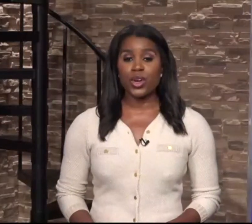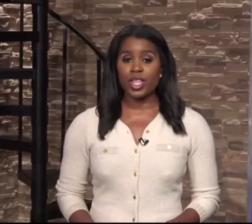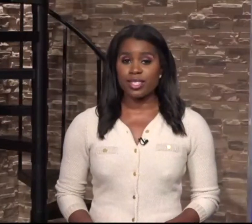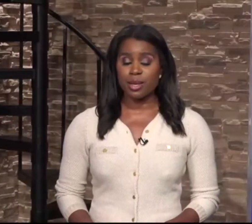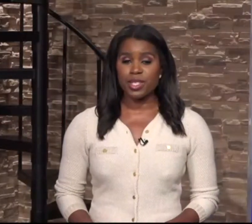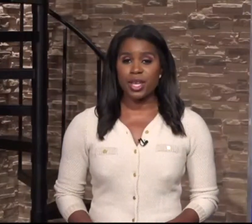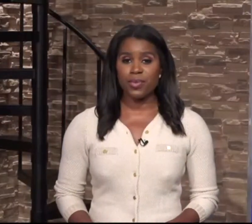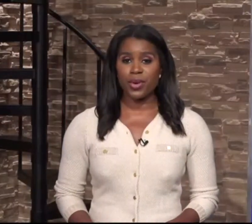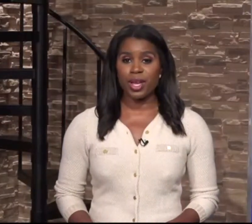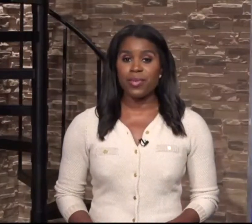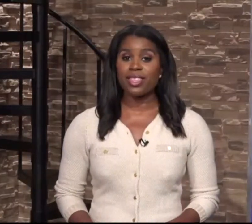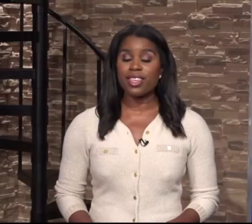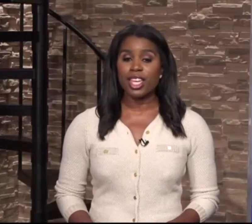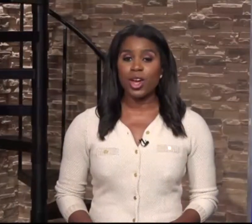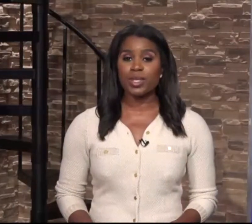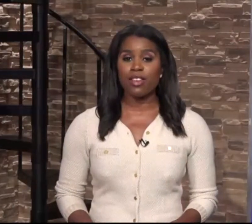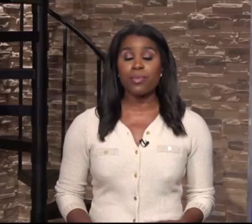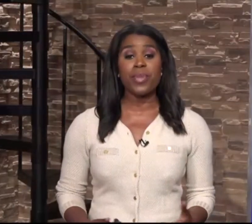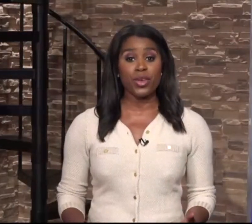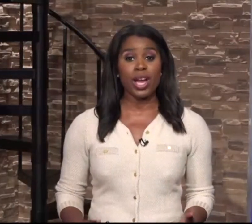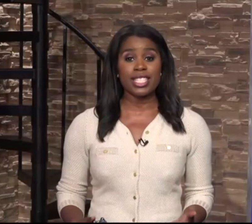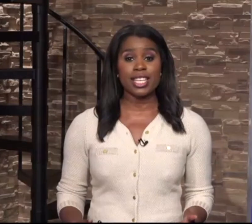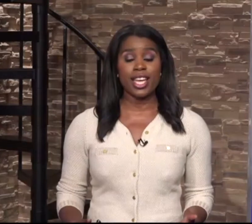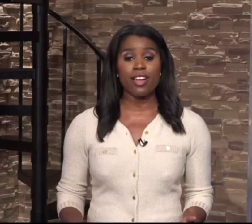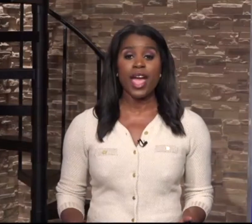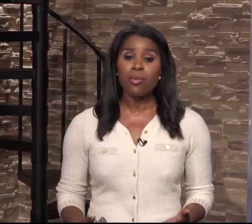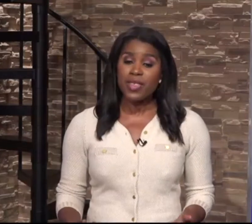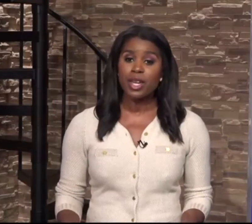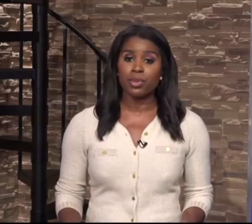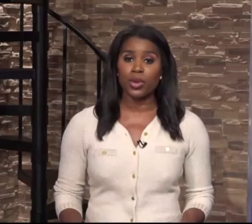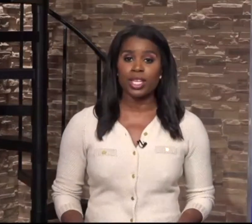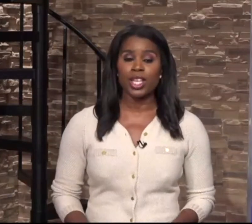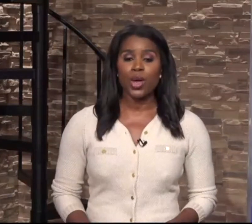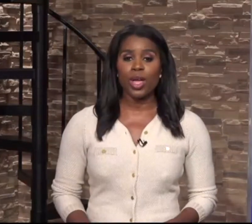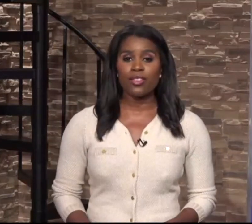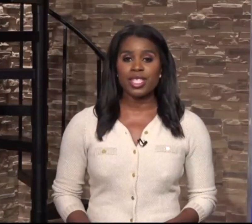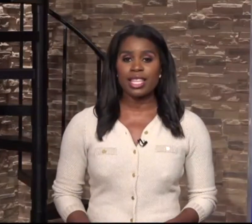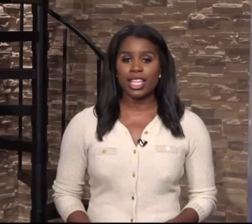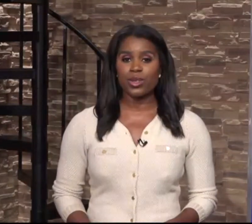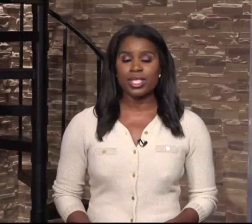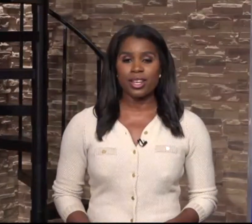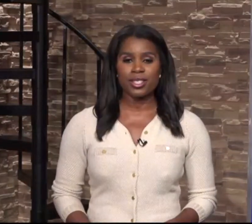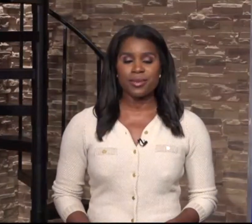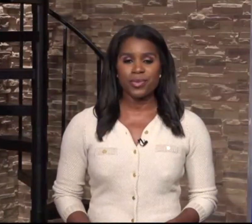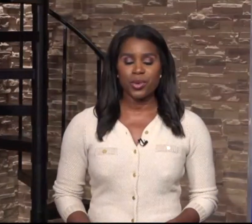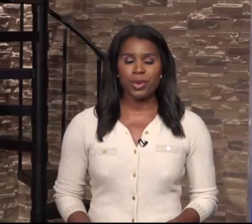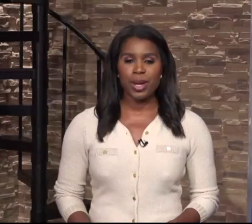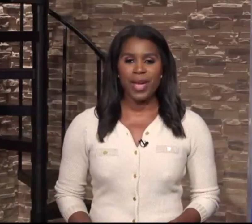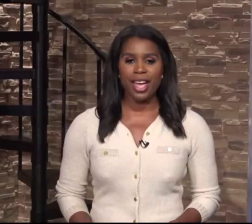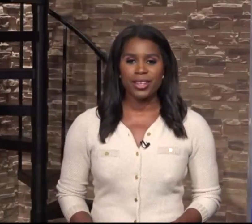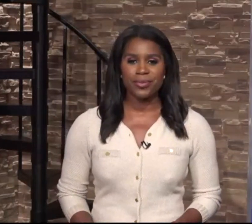in September, and by then they hope to have a better idea of how many employees will have sign language skills. We'll be right back.